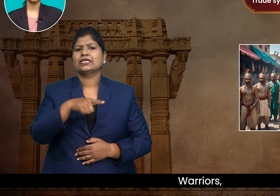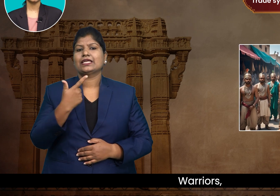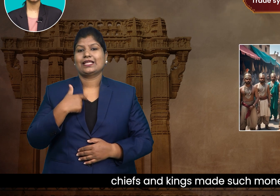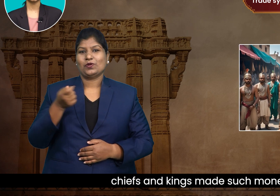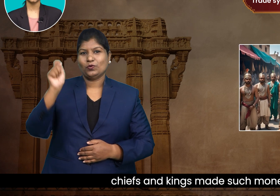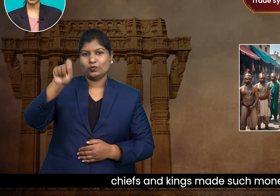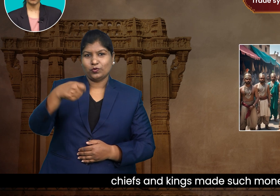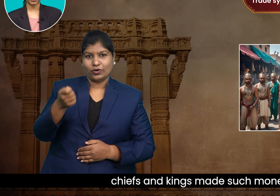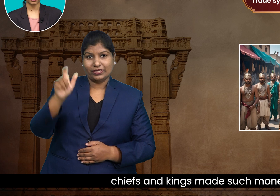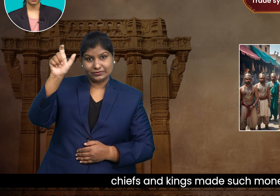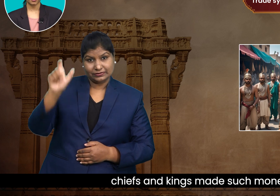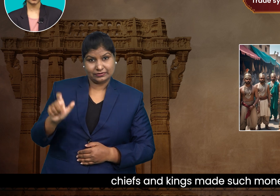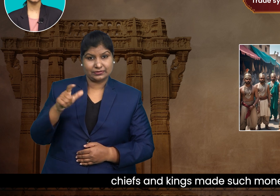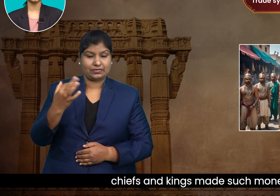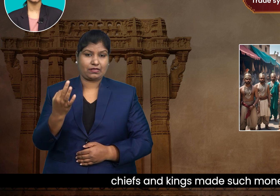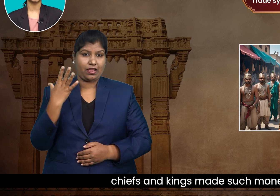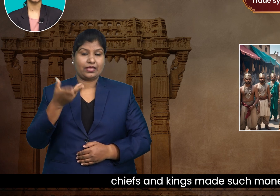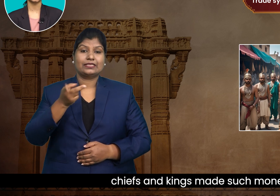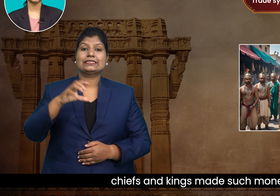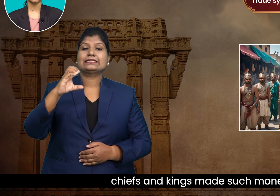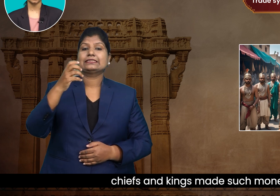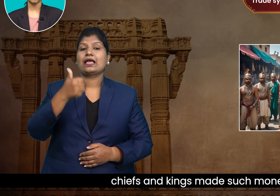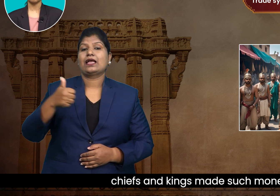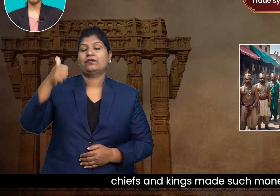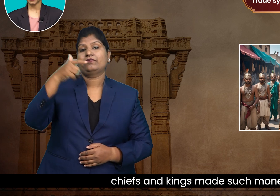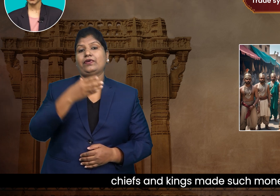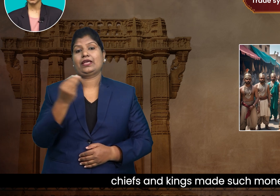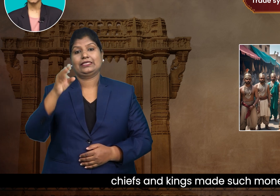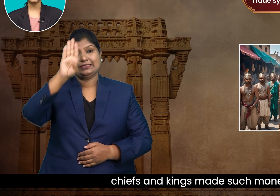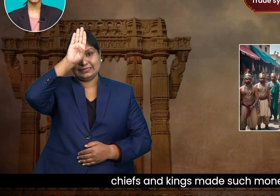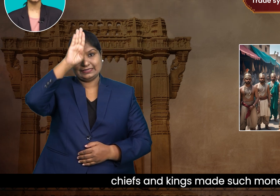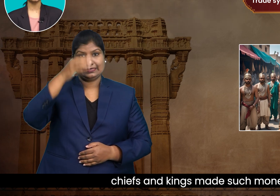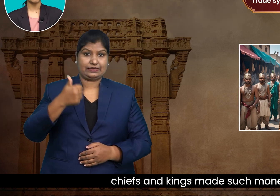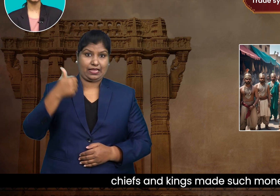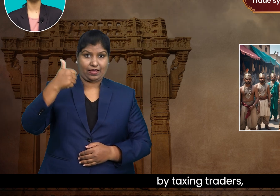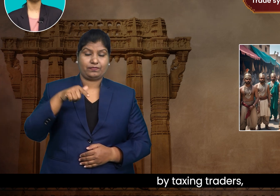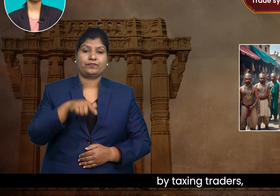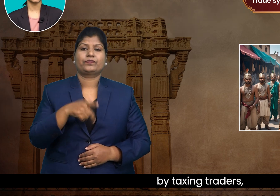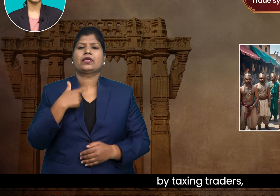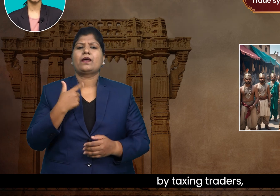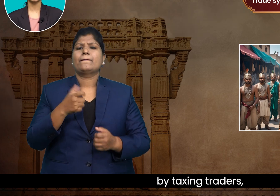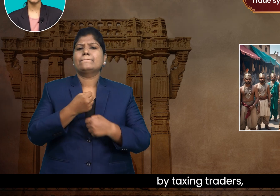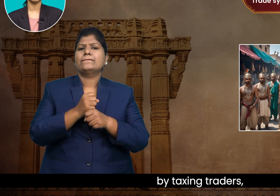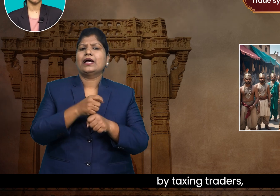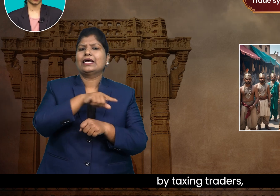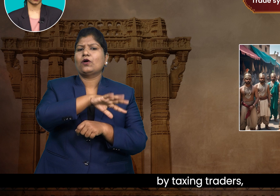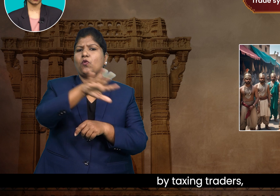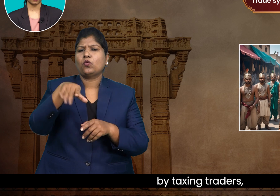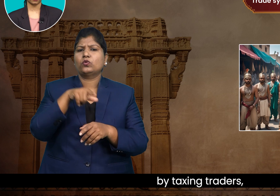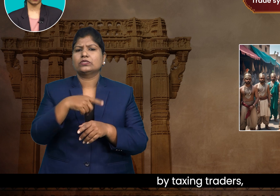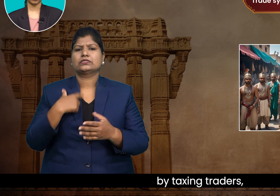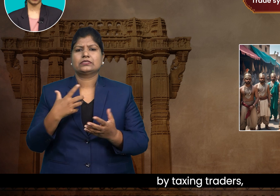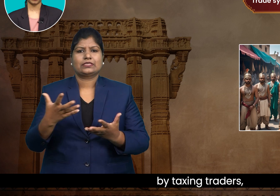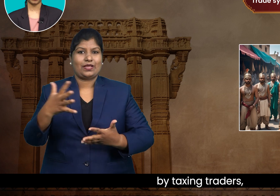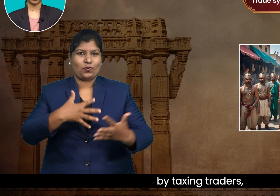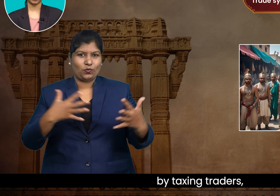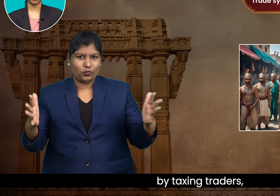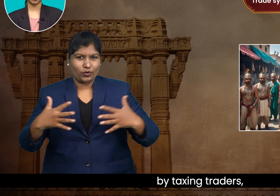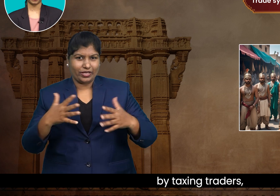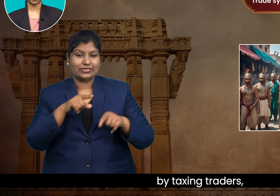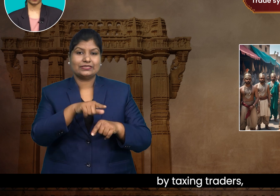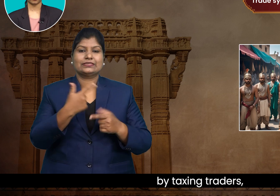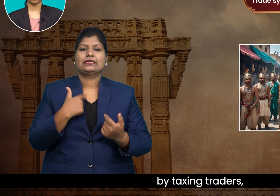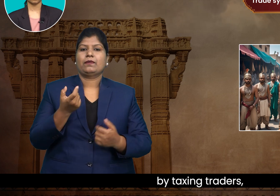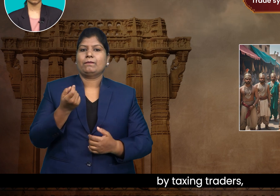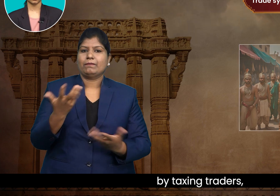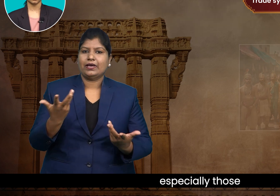Warriors, chiefs, and kings made such money by taxing traders,